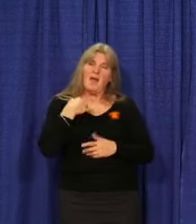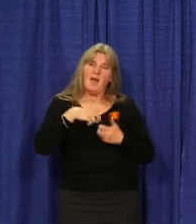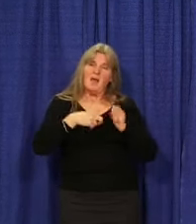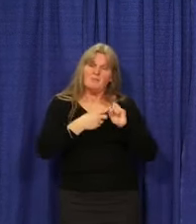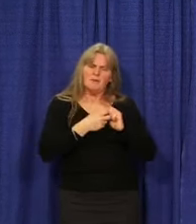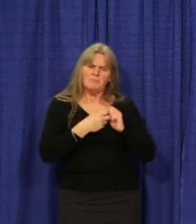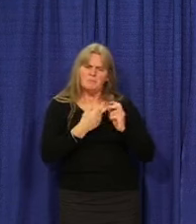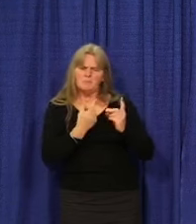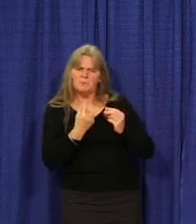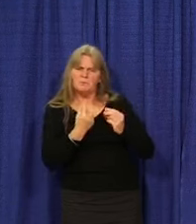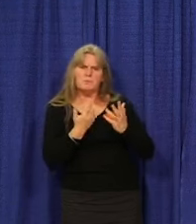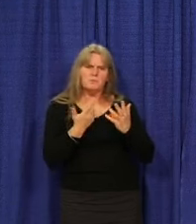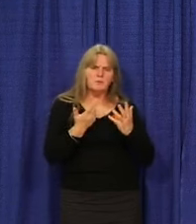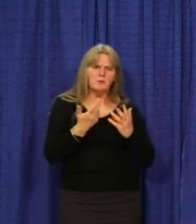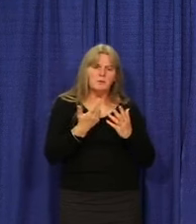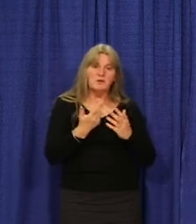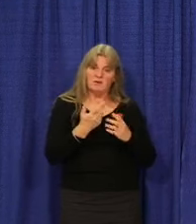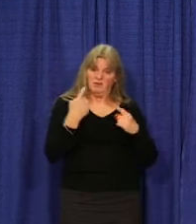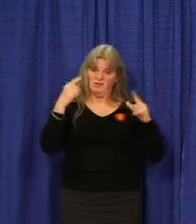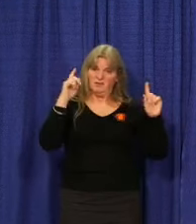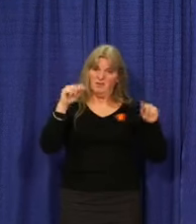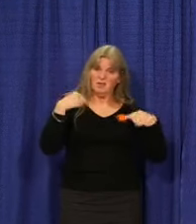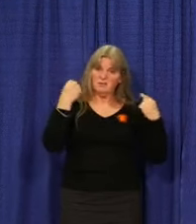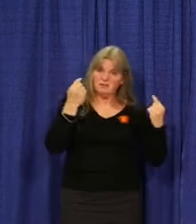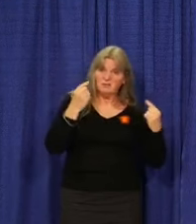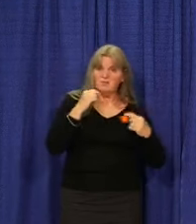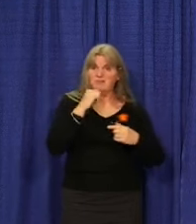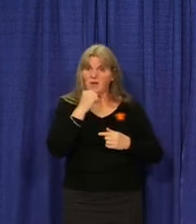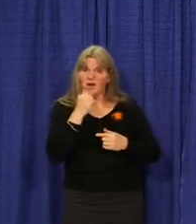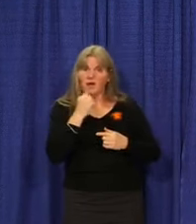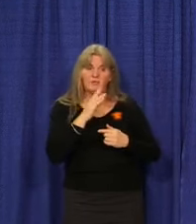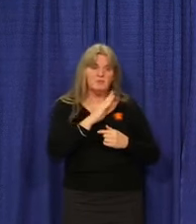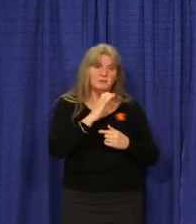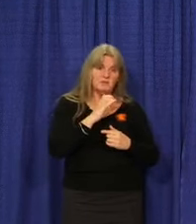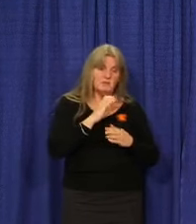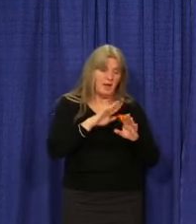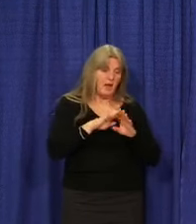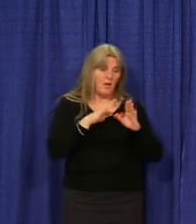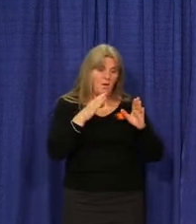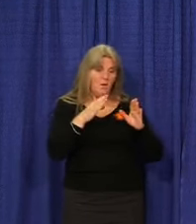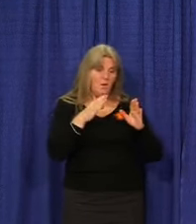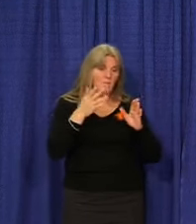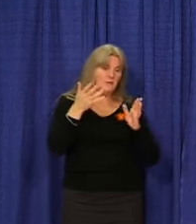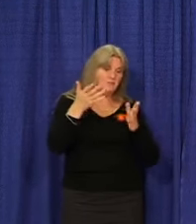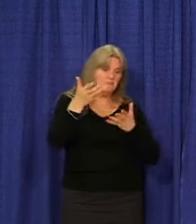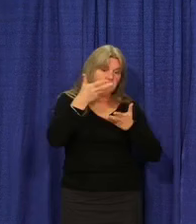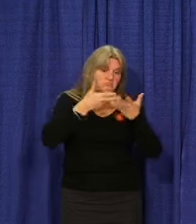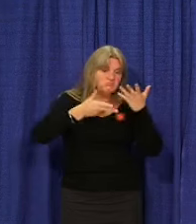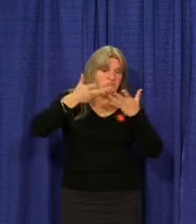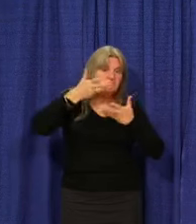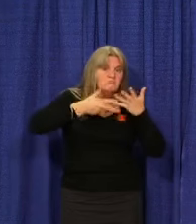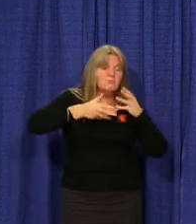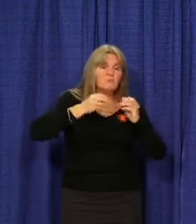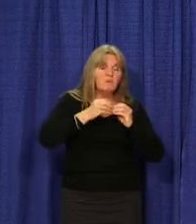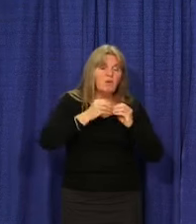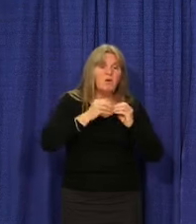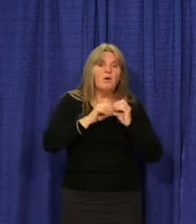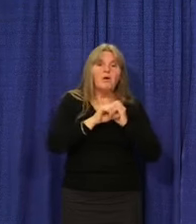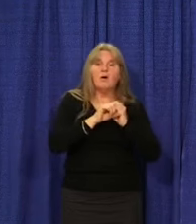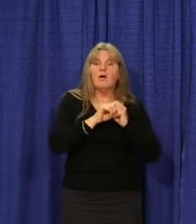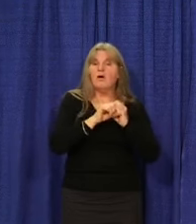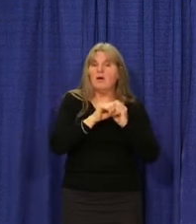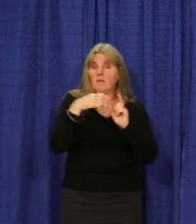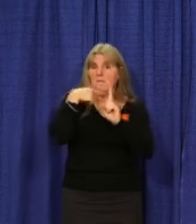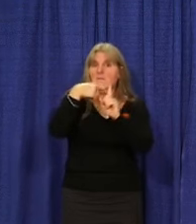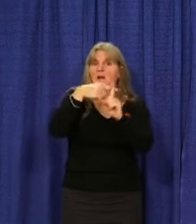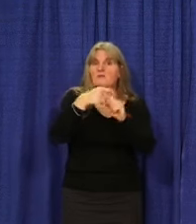be, is our BC bubble working well for us? Is that opening up of Yukon society, giving us